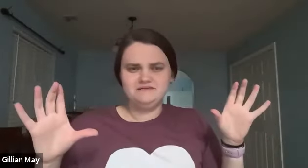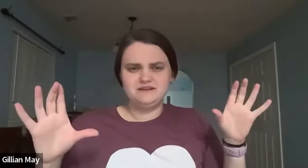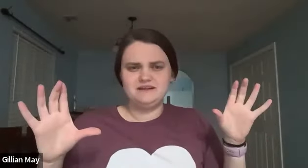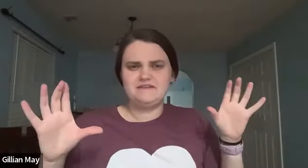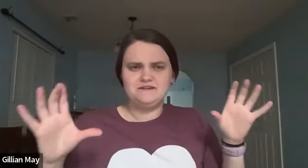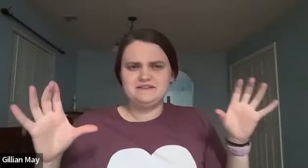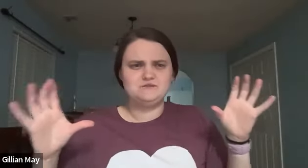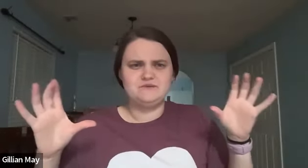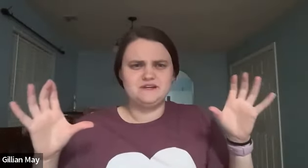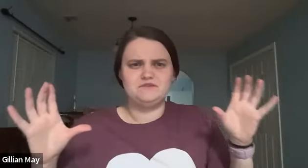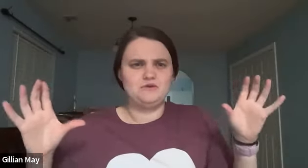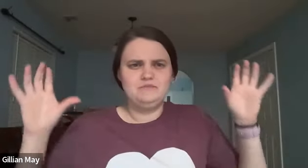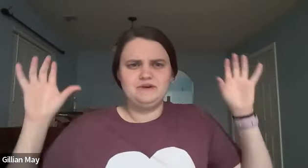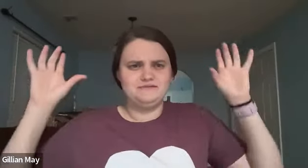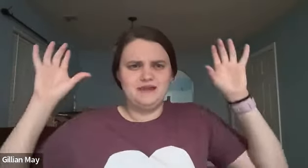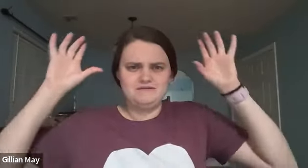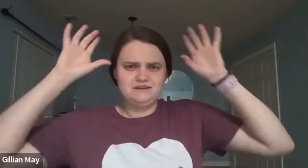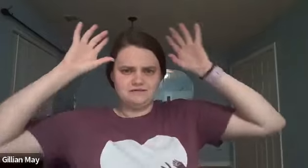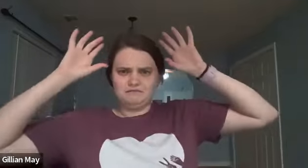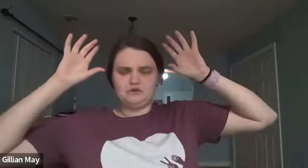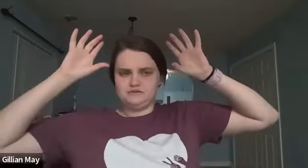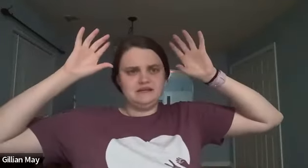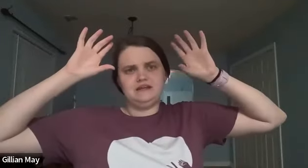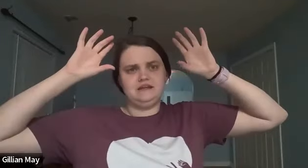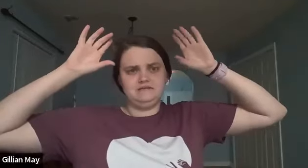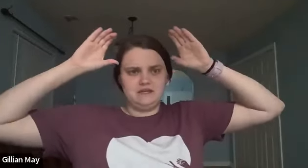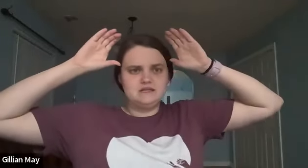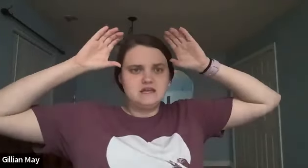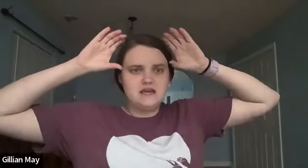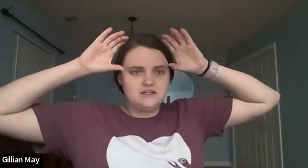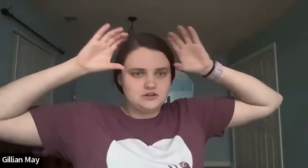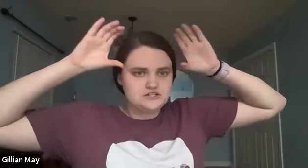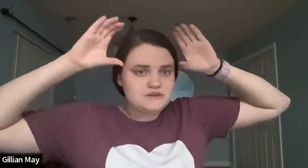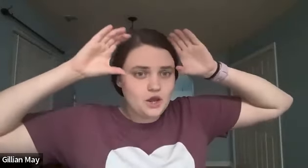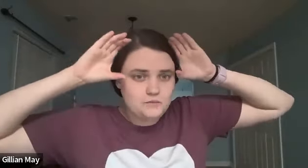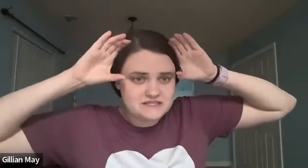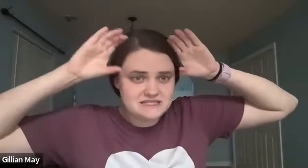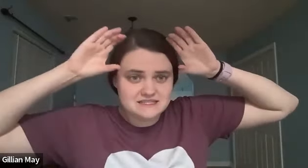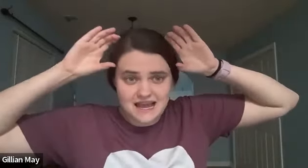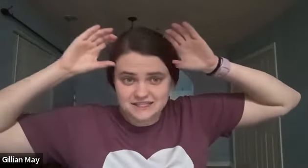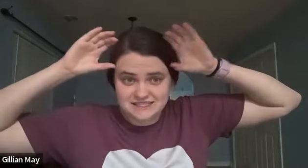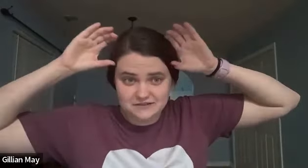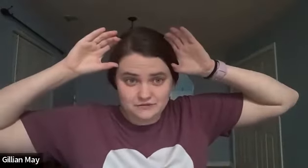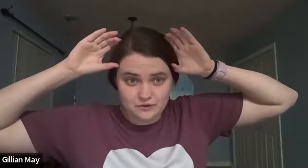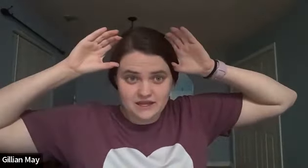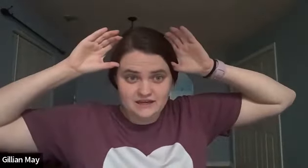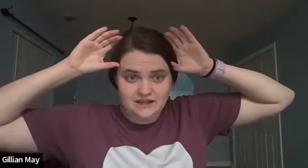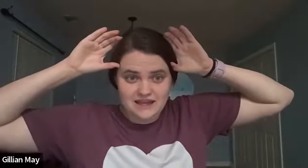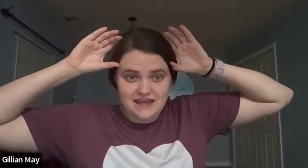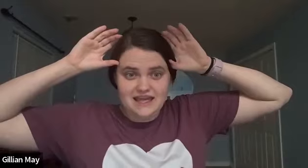have done, I feel like it's something we've done before, but if we haven't, we're doing it anyways. You're going to start with like open C's at the side of your forehead.